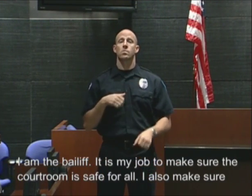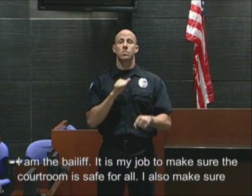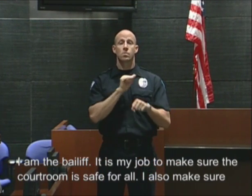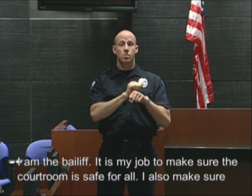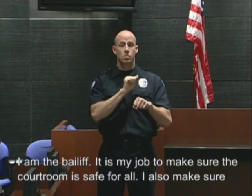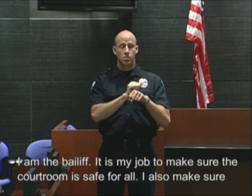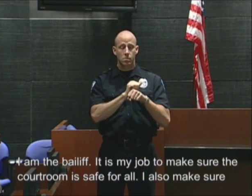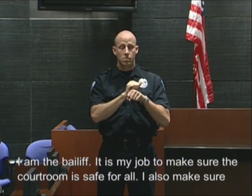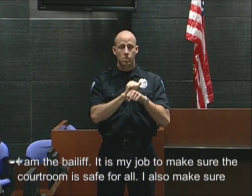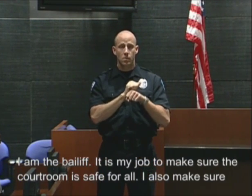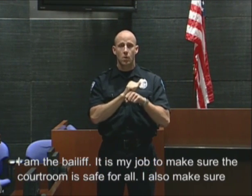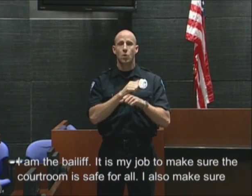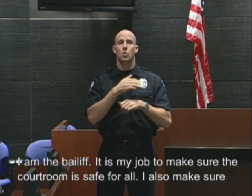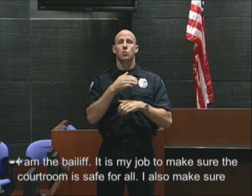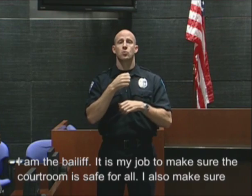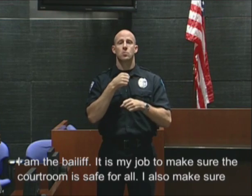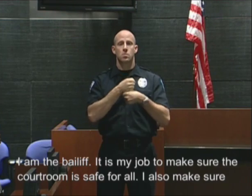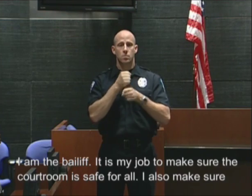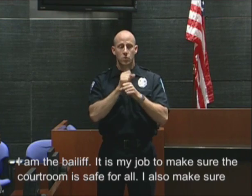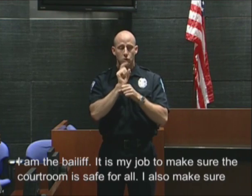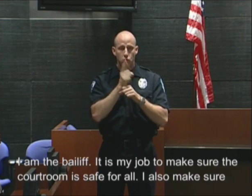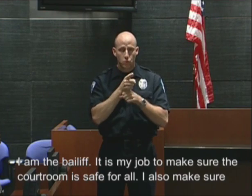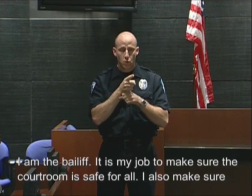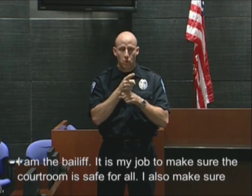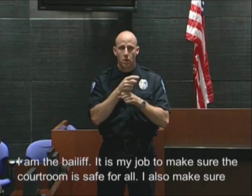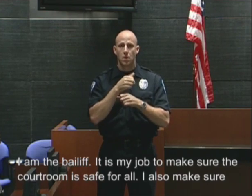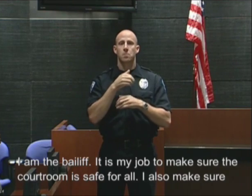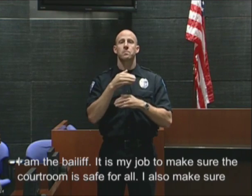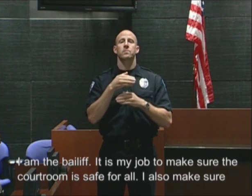It is my job to make sure the courtroom is safe for all.